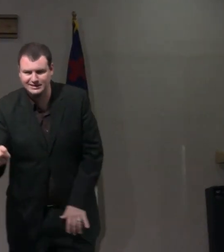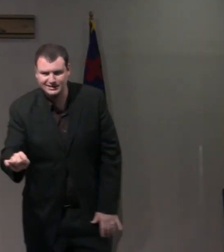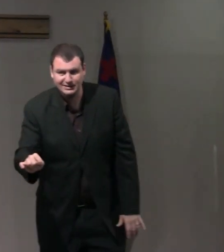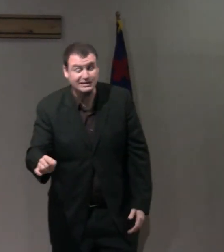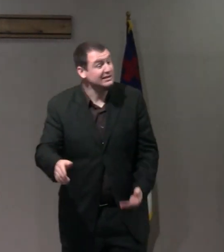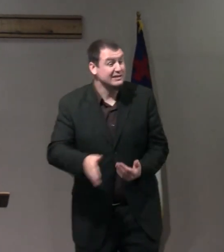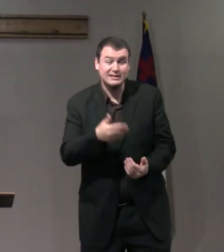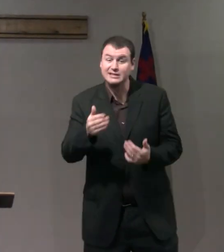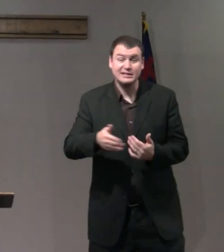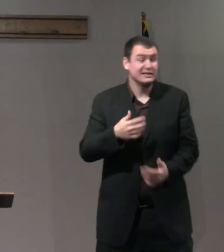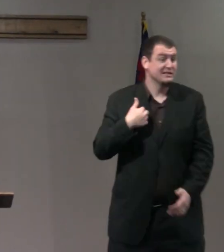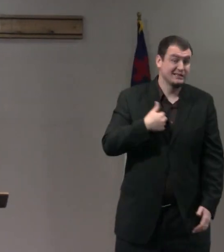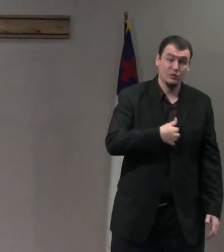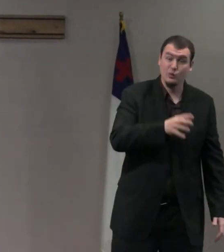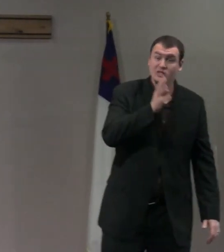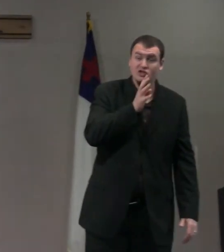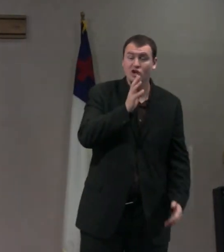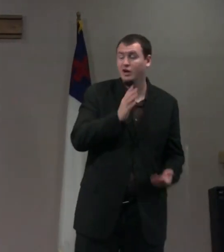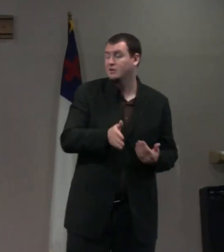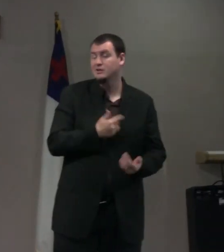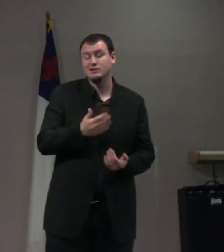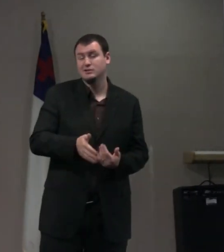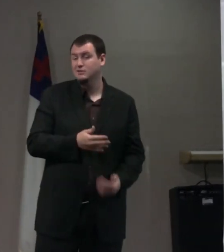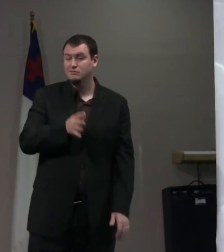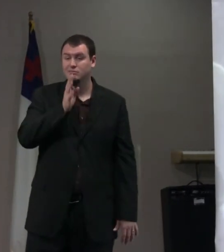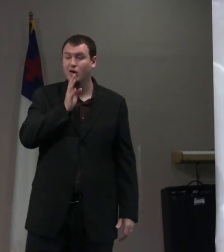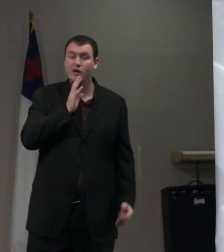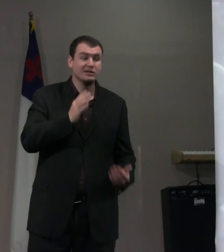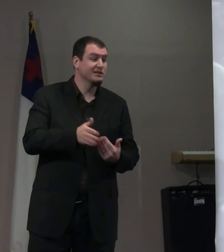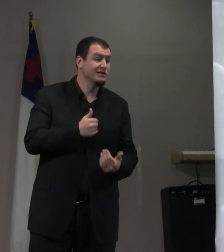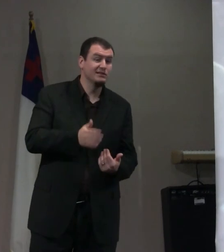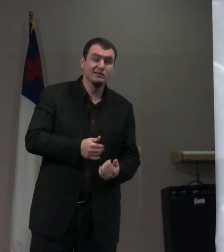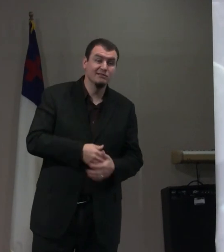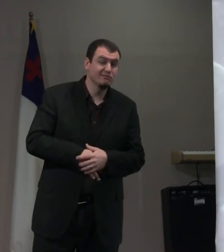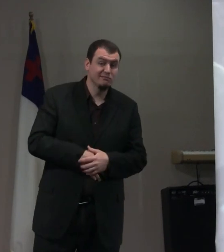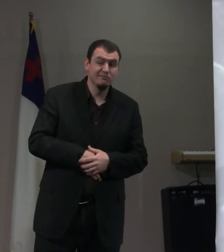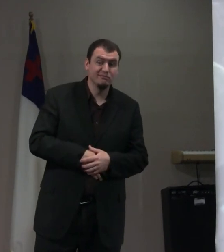He put his words into action. It's easy to speak. It's easy to talk.